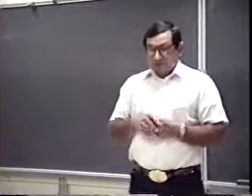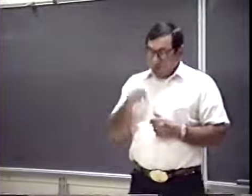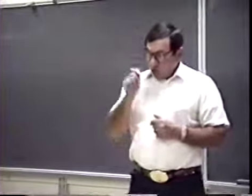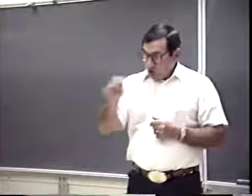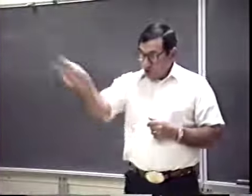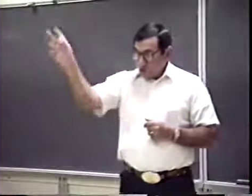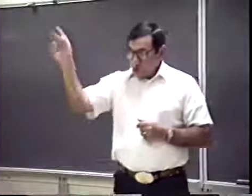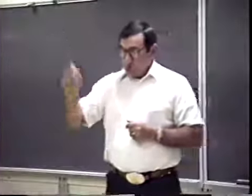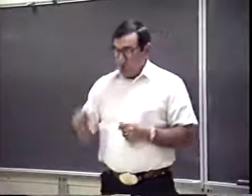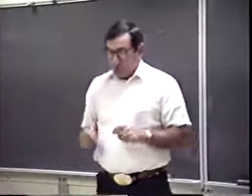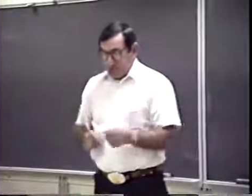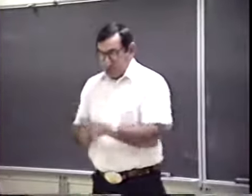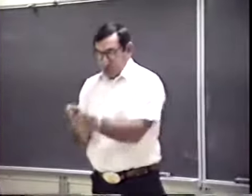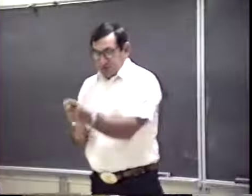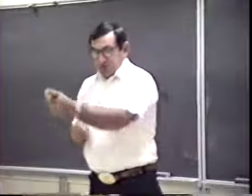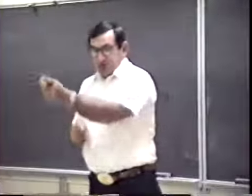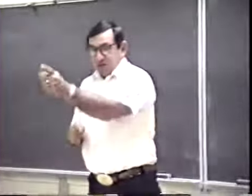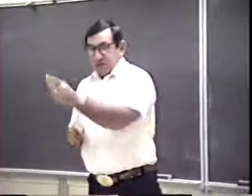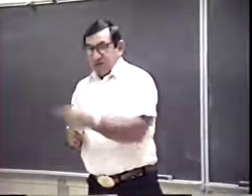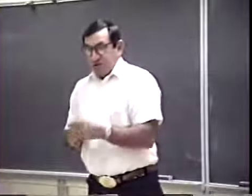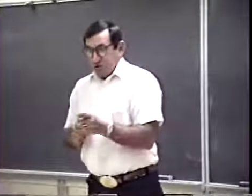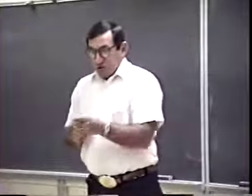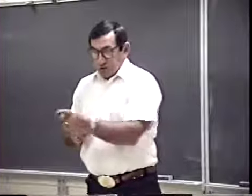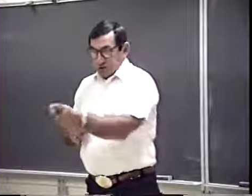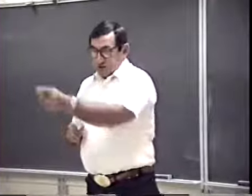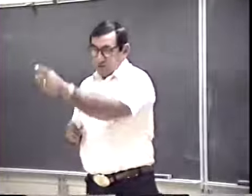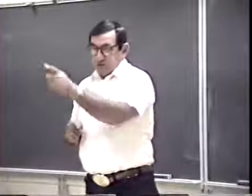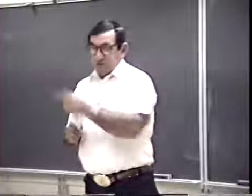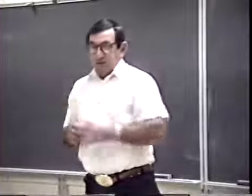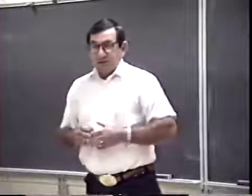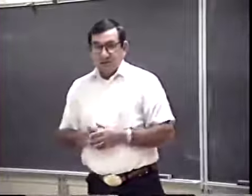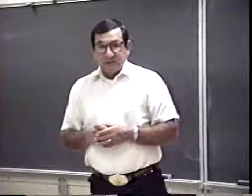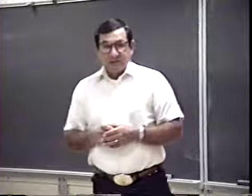said, "Go. You will be like the lizard or like the snake in the hot sun."